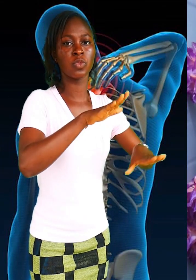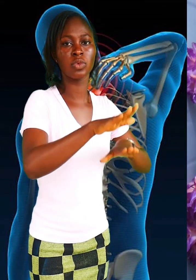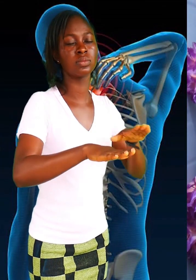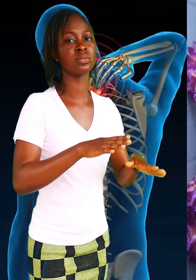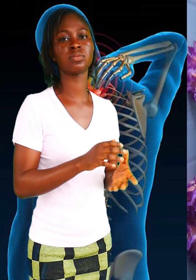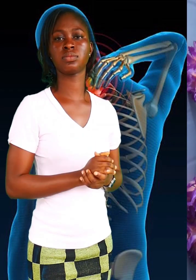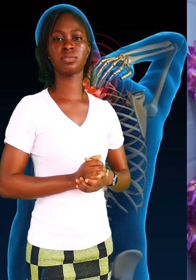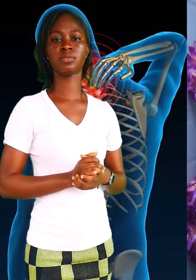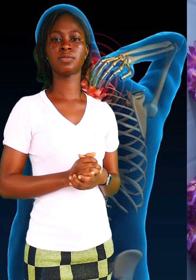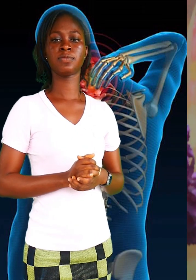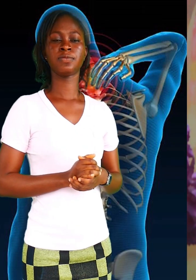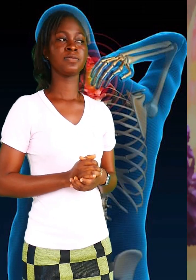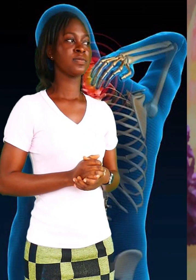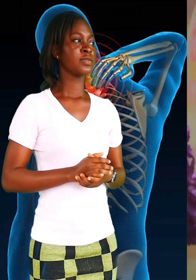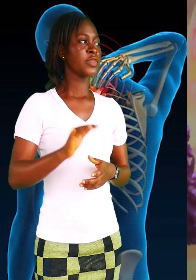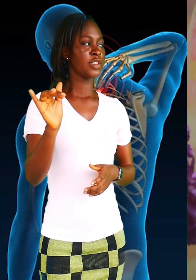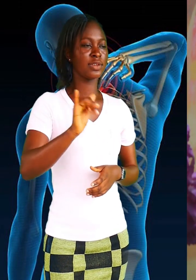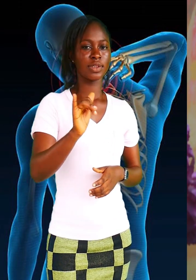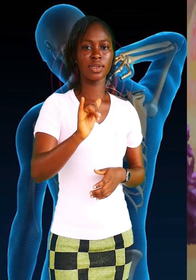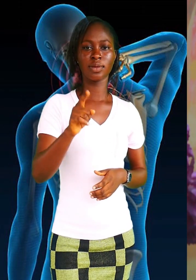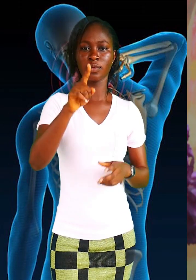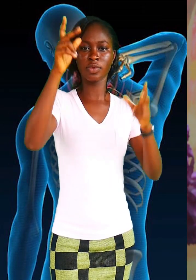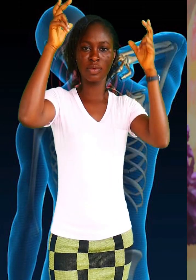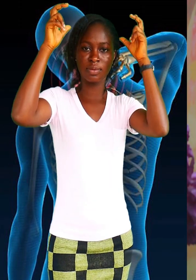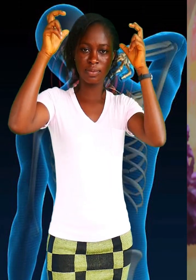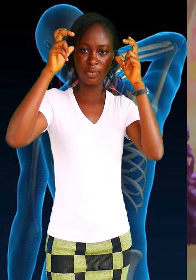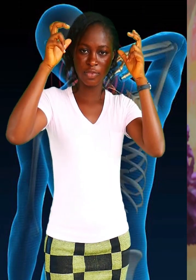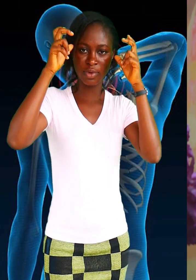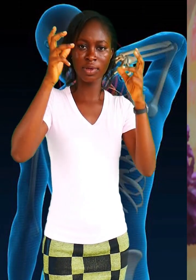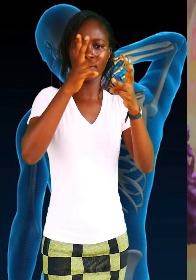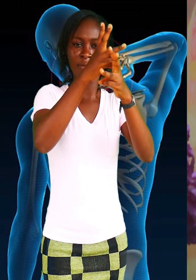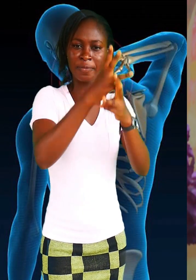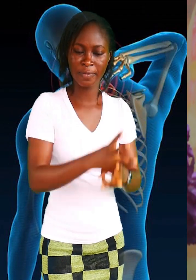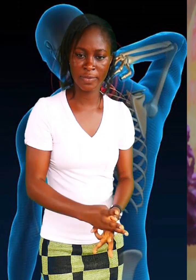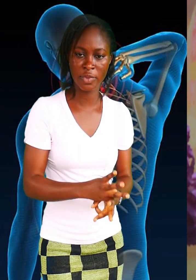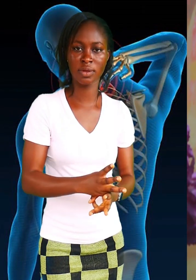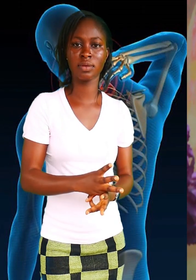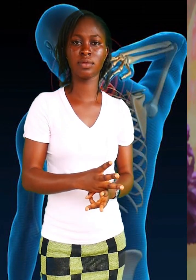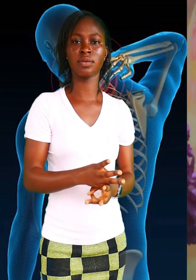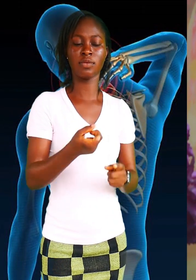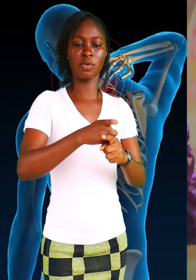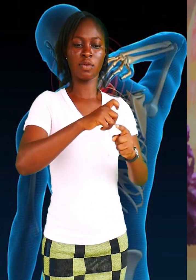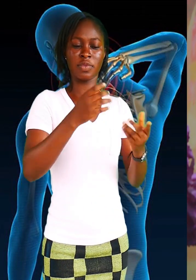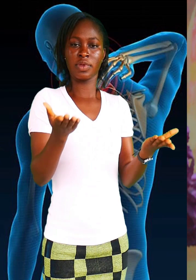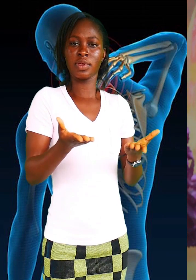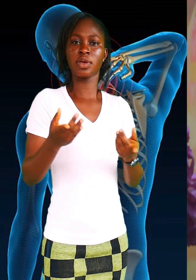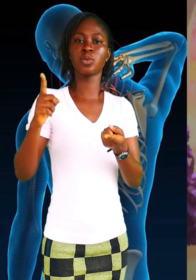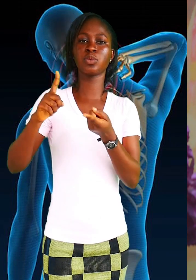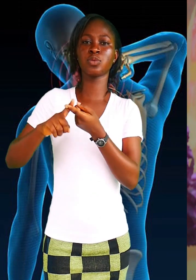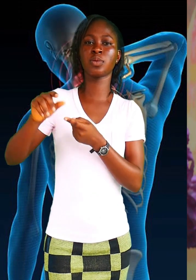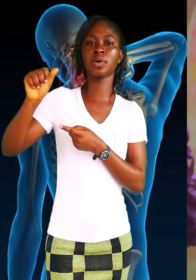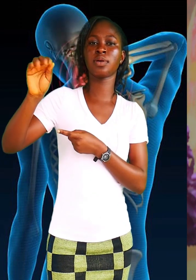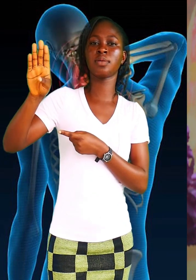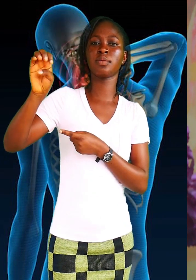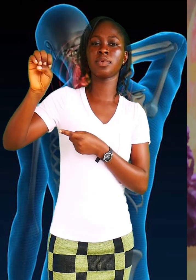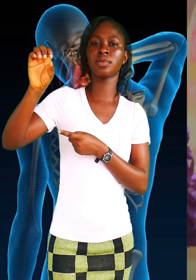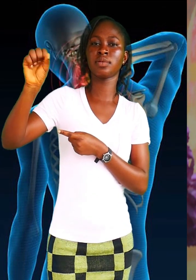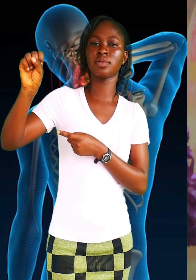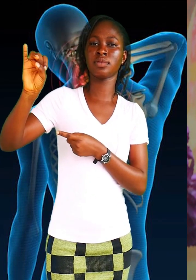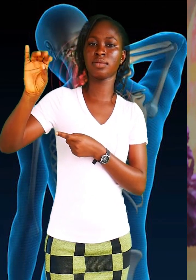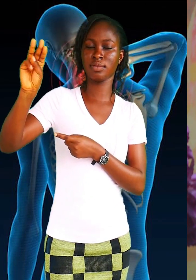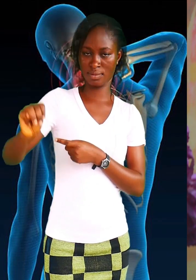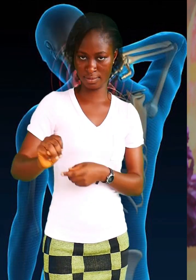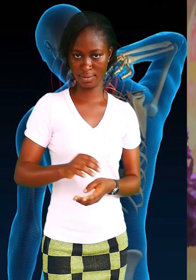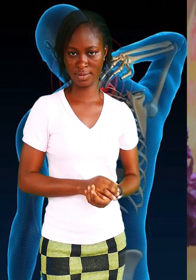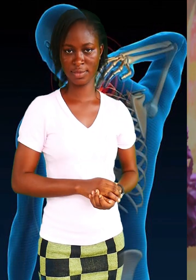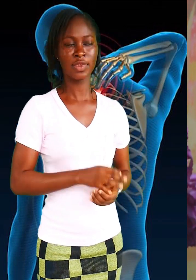they call a bissimino. Well, what's in our office, bear, and I don't share me and son, only need you having your house crop. Apart from